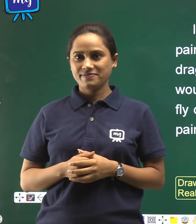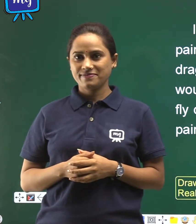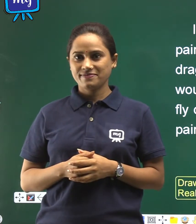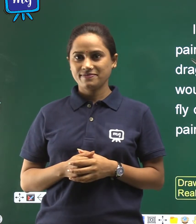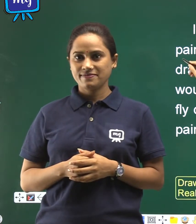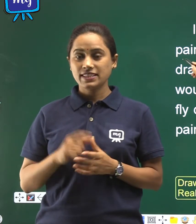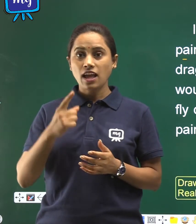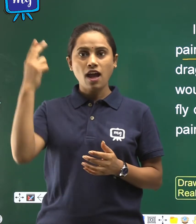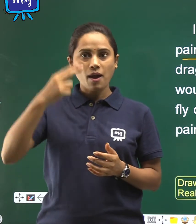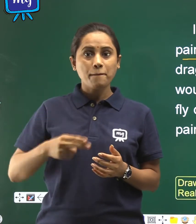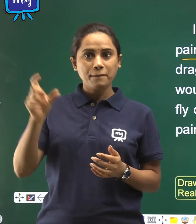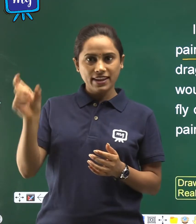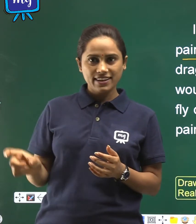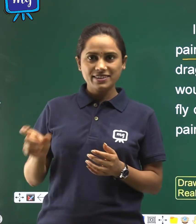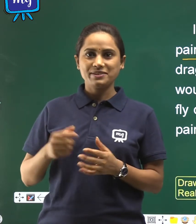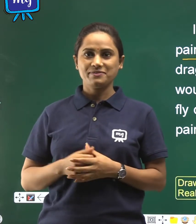a painter